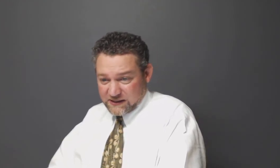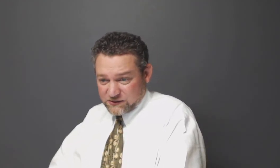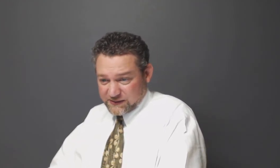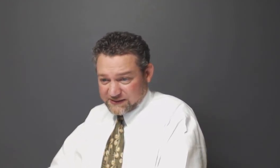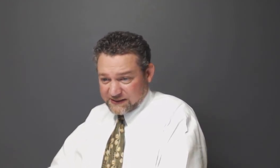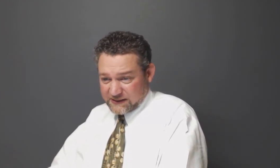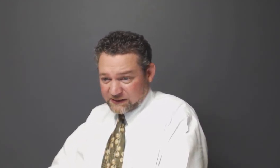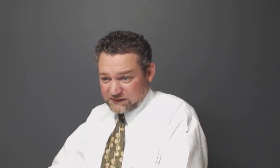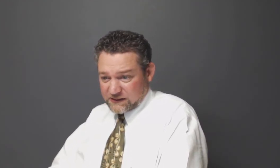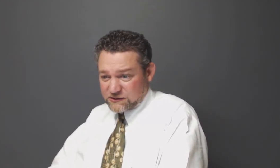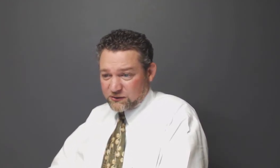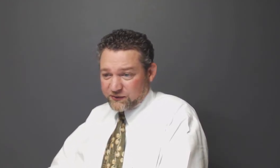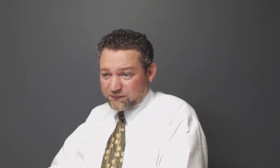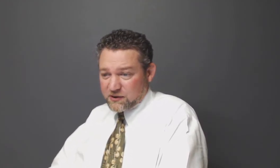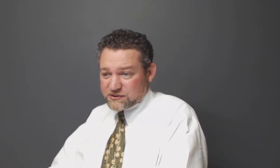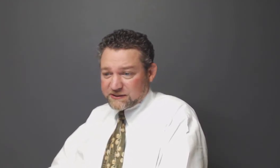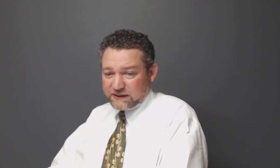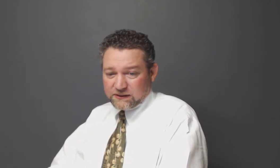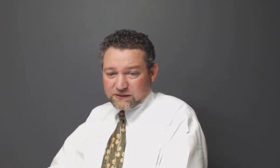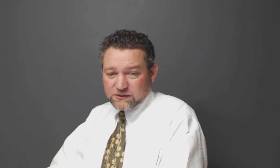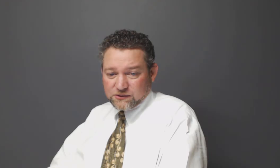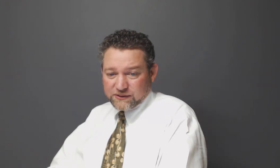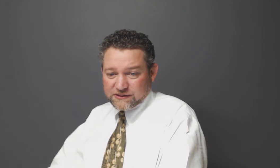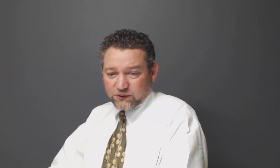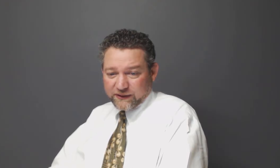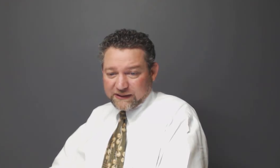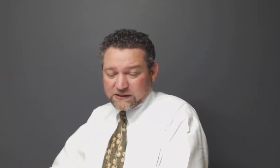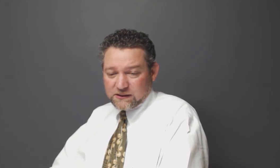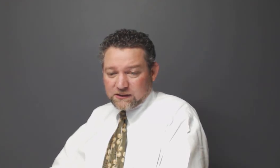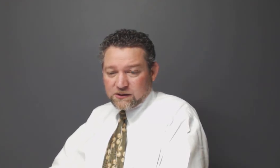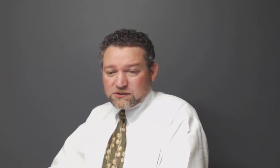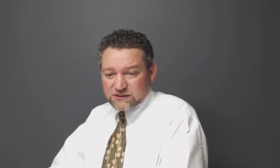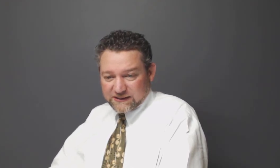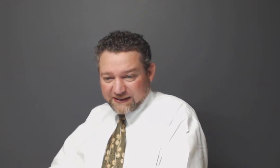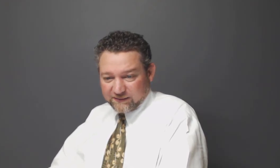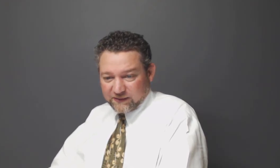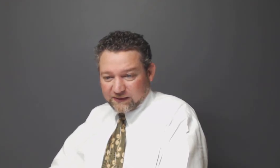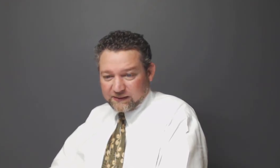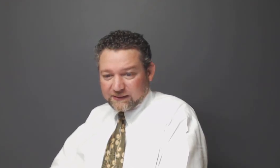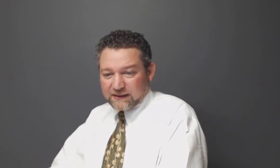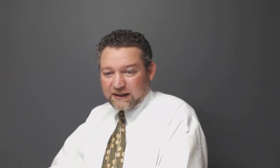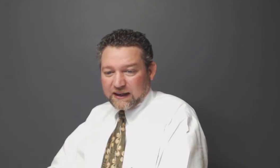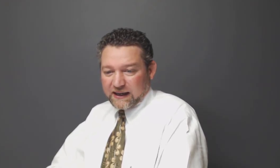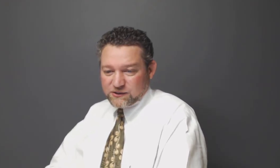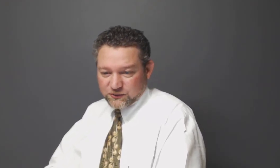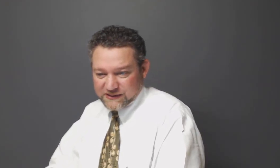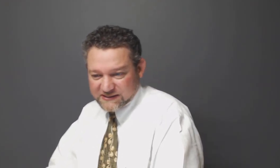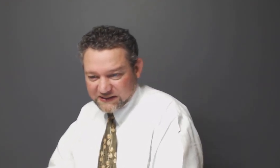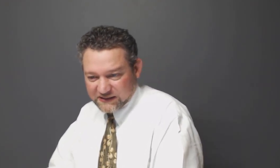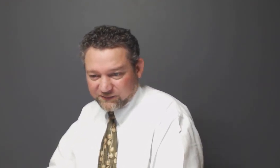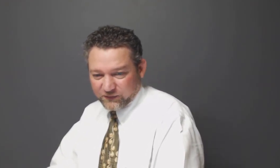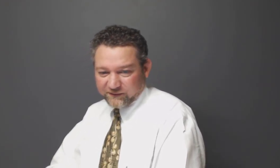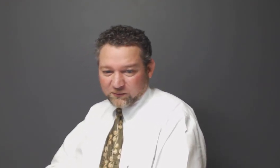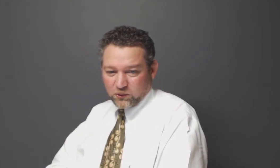to his kings. He showeth mercy to his anointed, to David, and to his seed